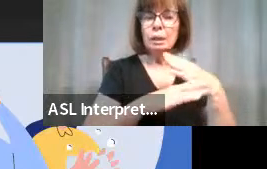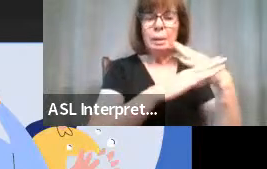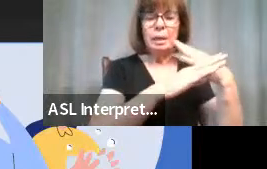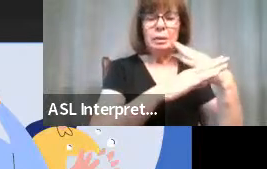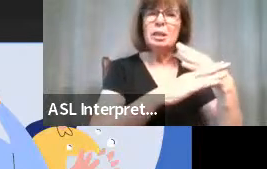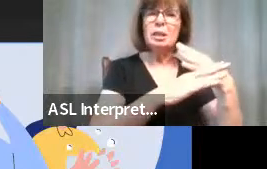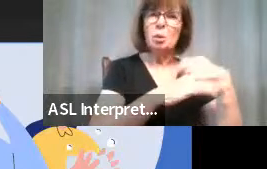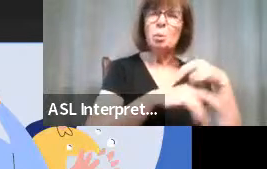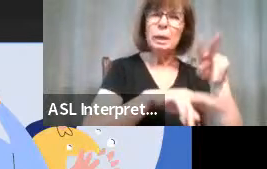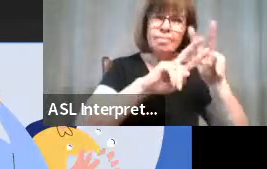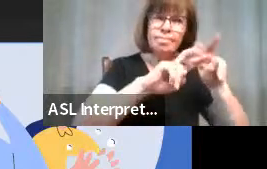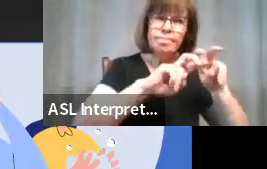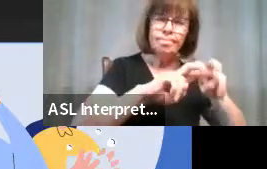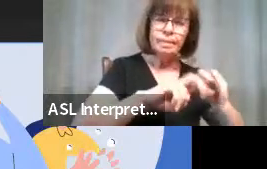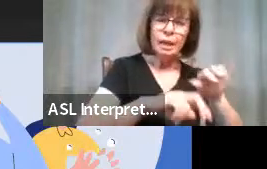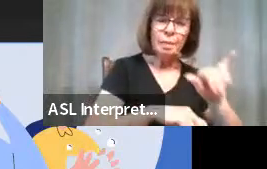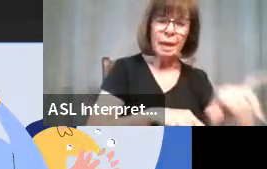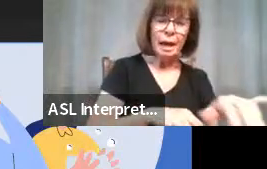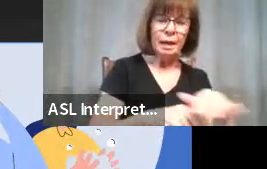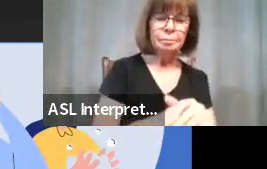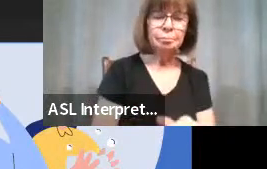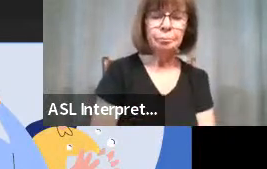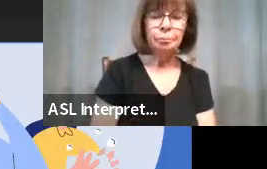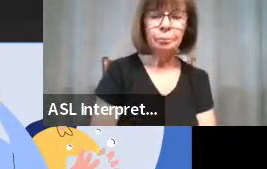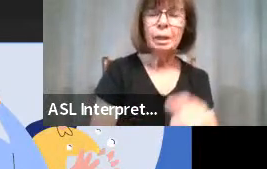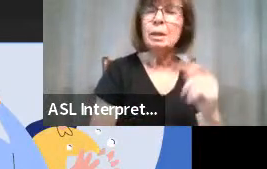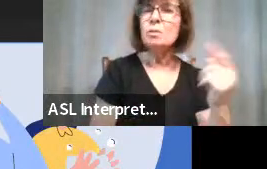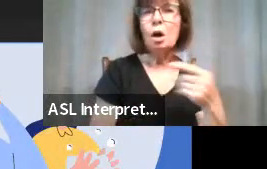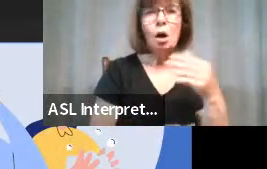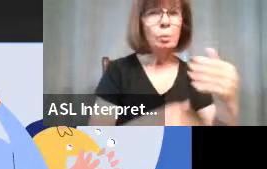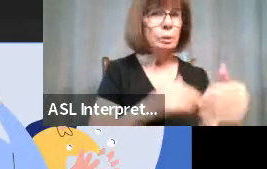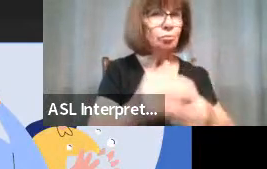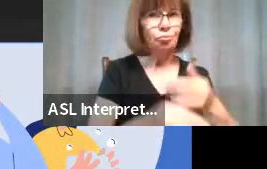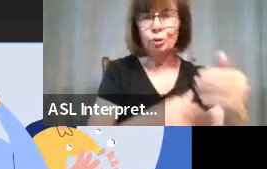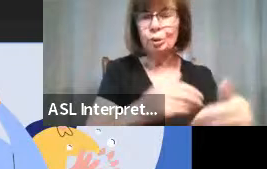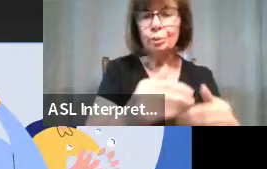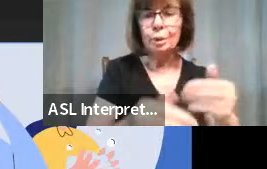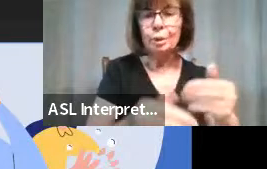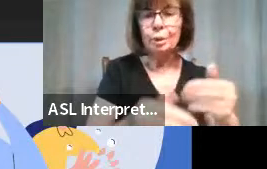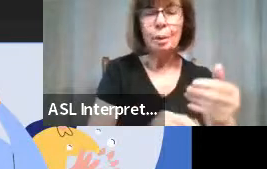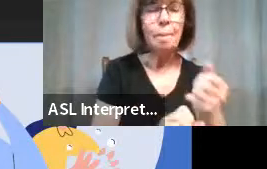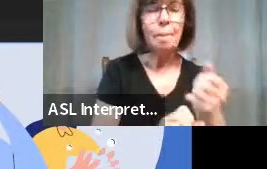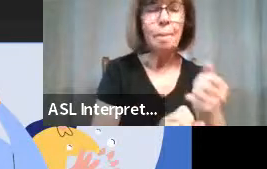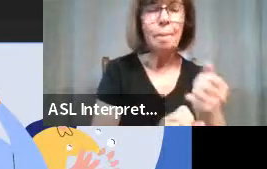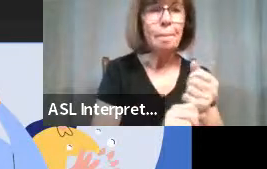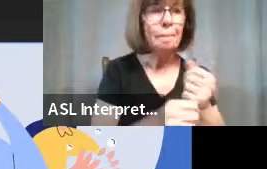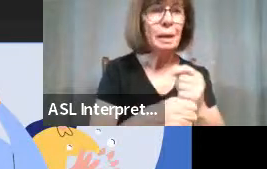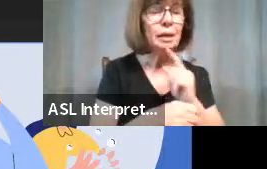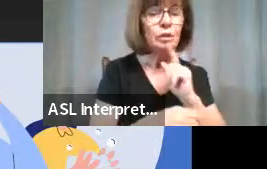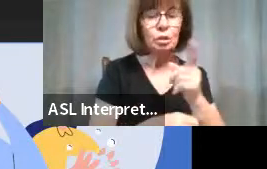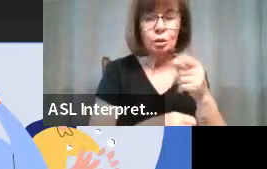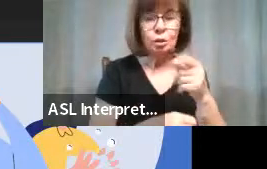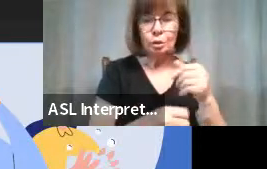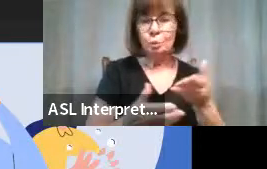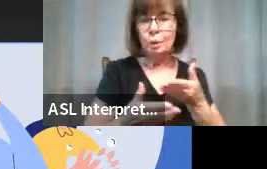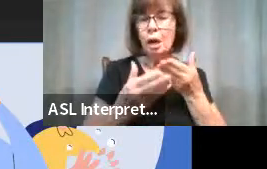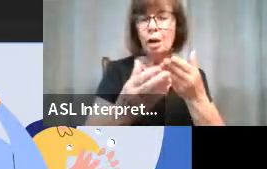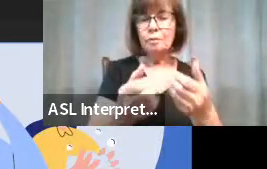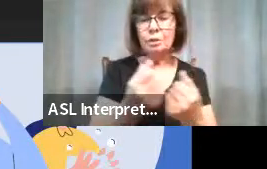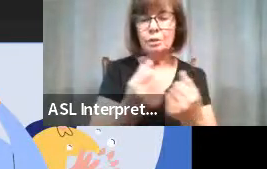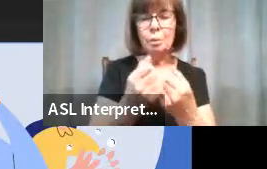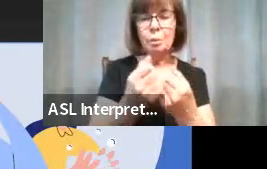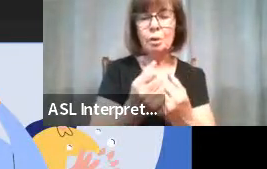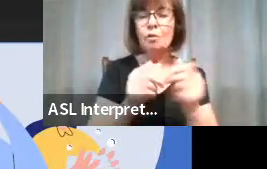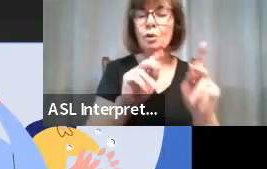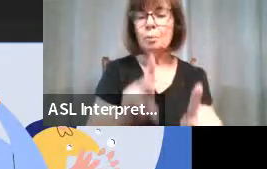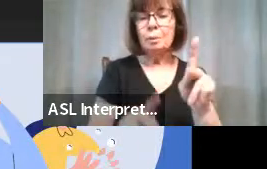and also that's always been a work in process, making sure we offer support for those people who have have low